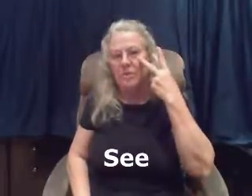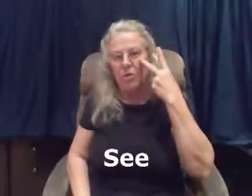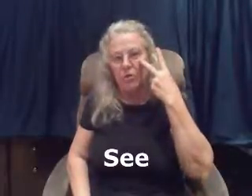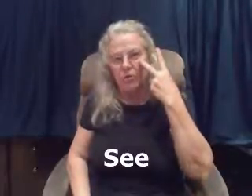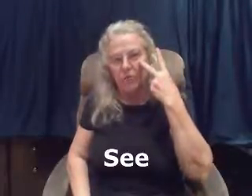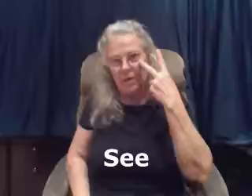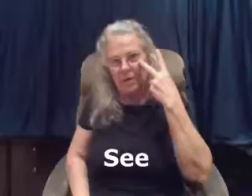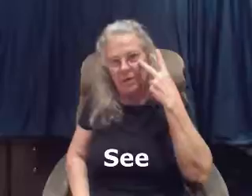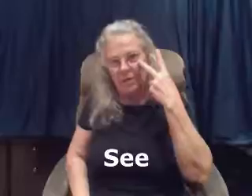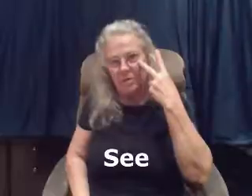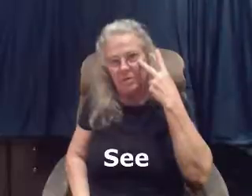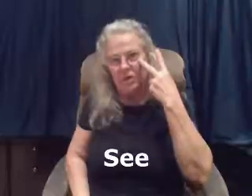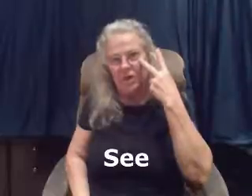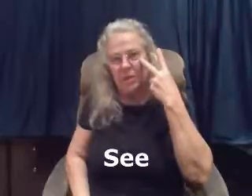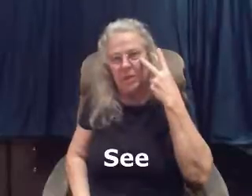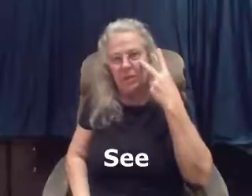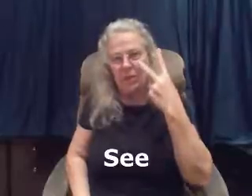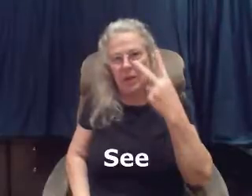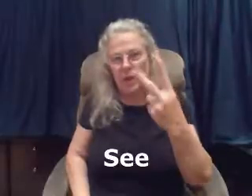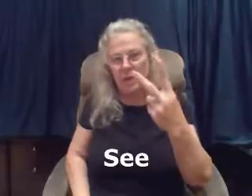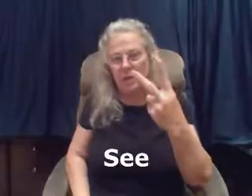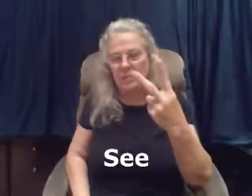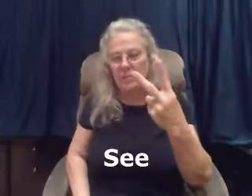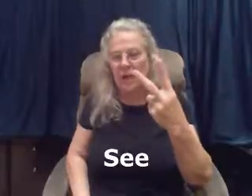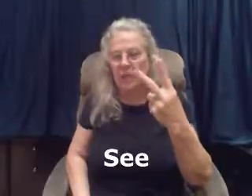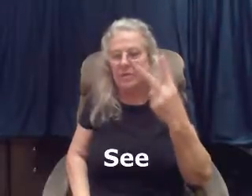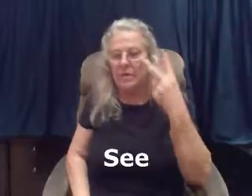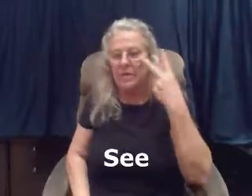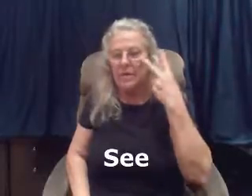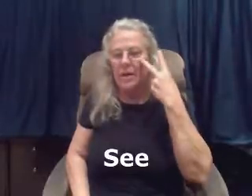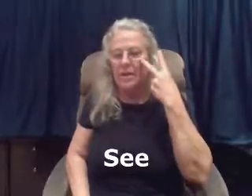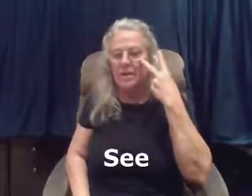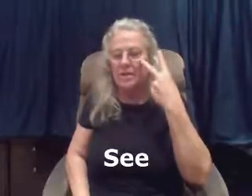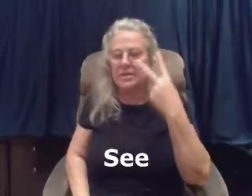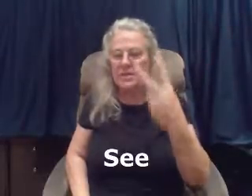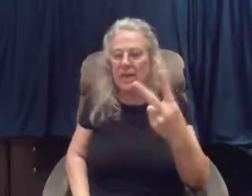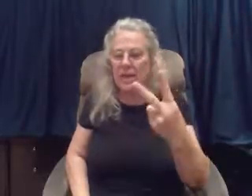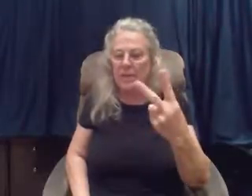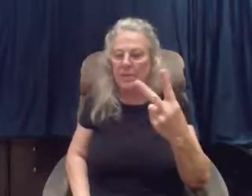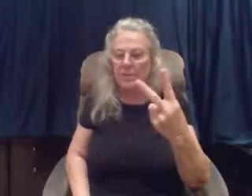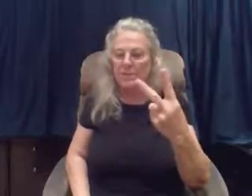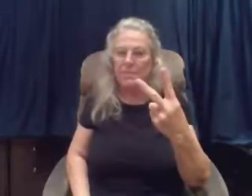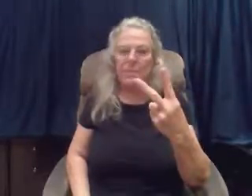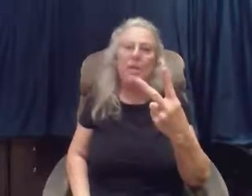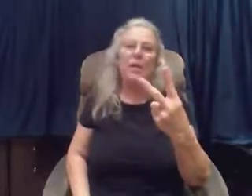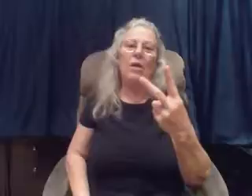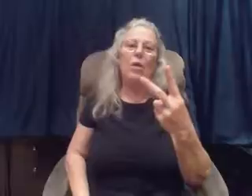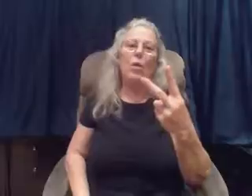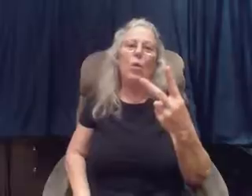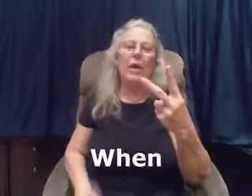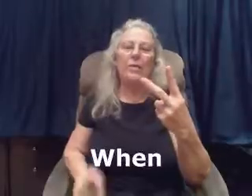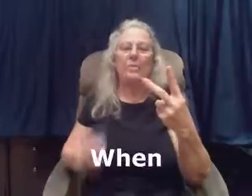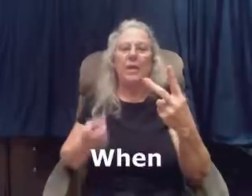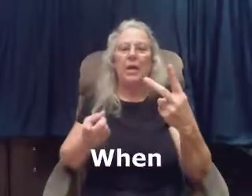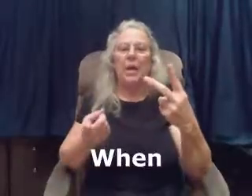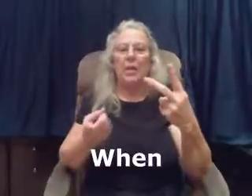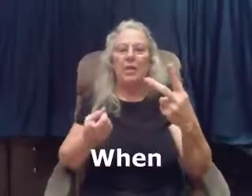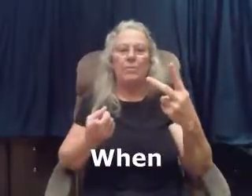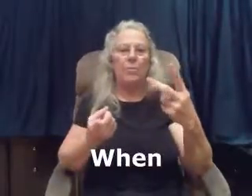on your cheekbone and comes out. See. When.